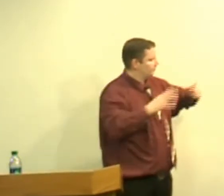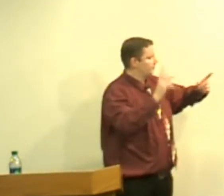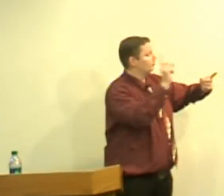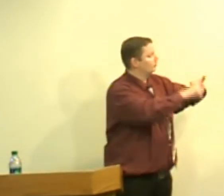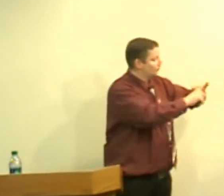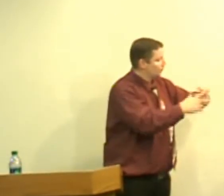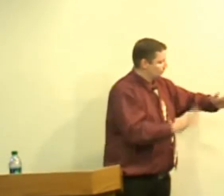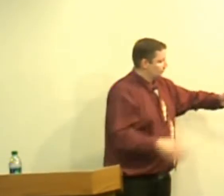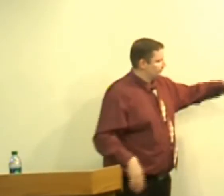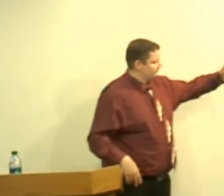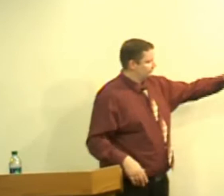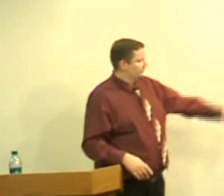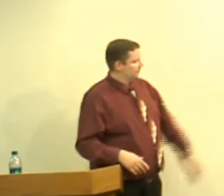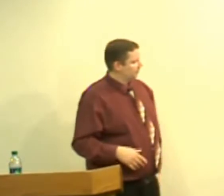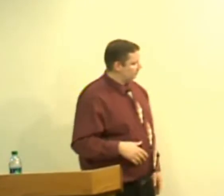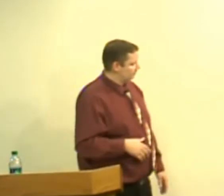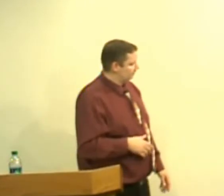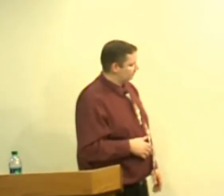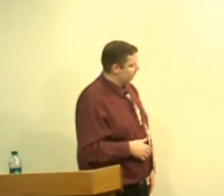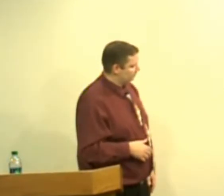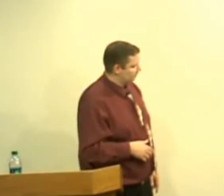desires.